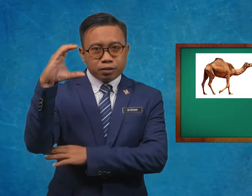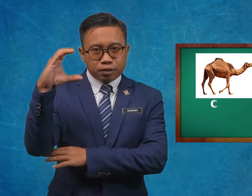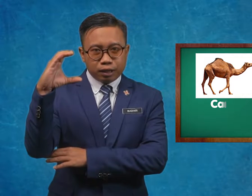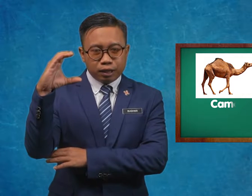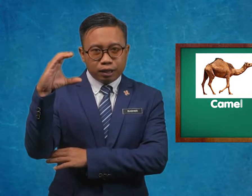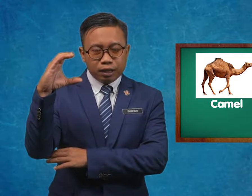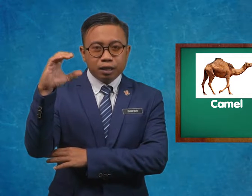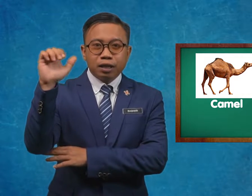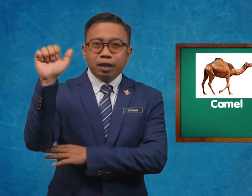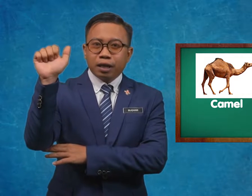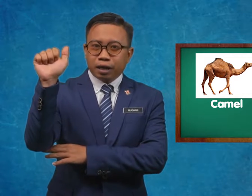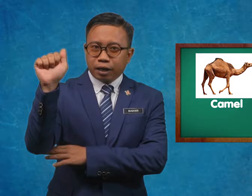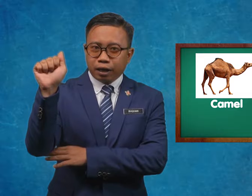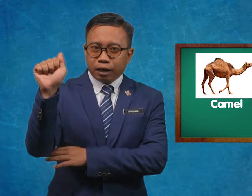C A